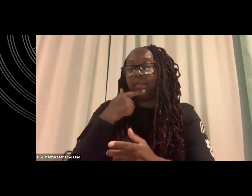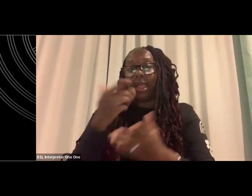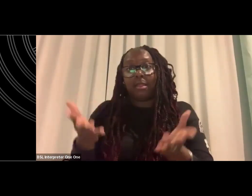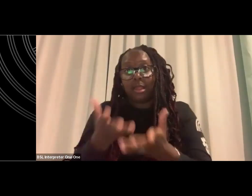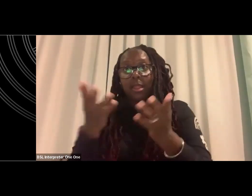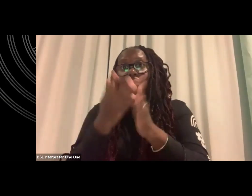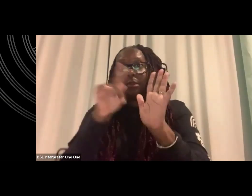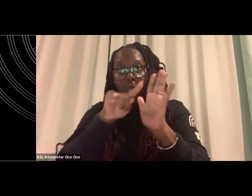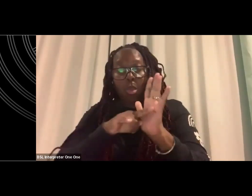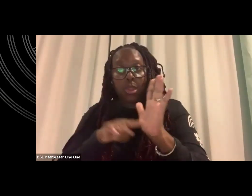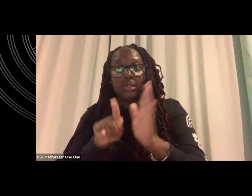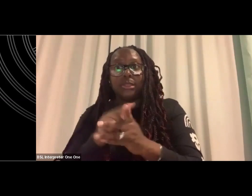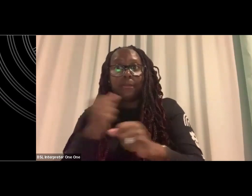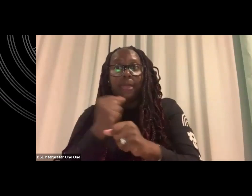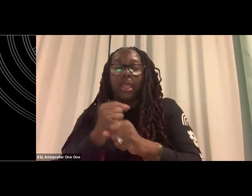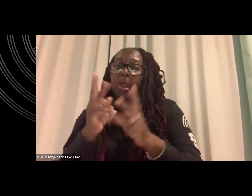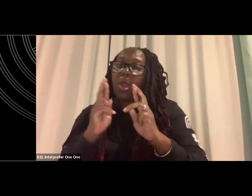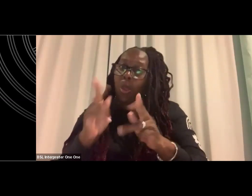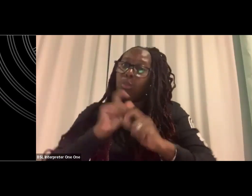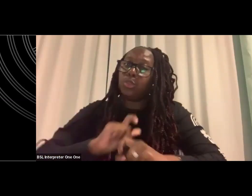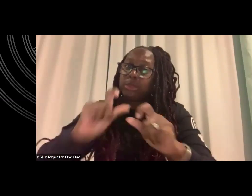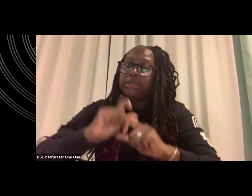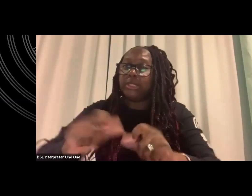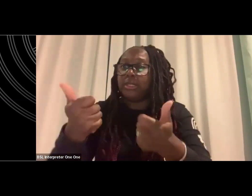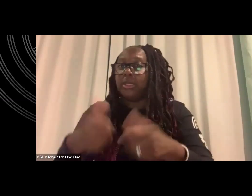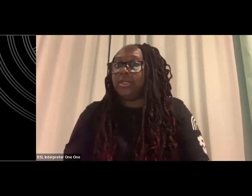policy making, and I really hope that continues.